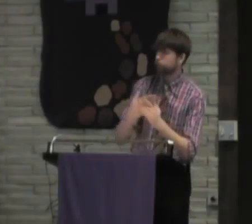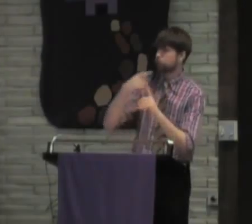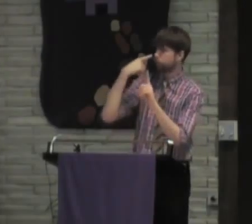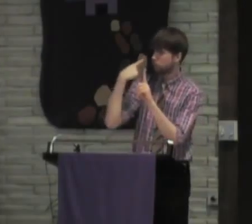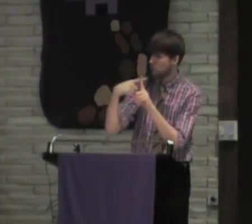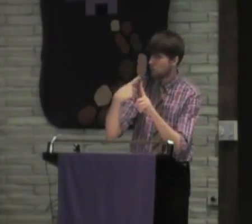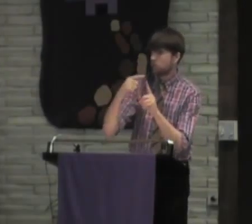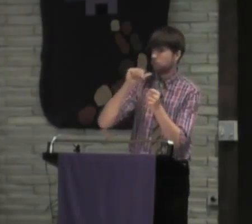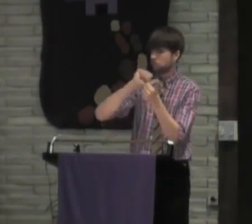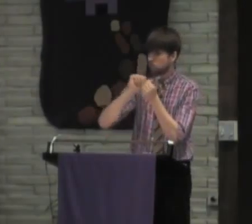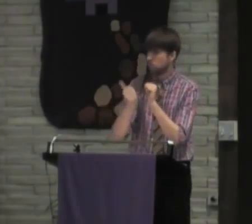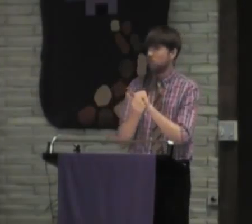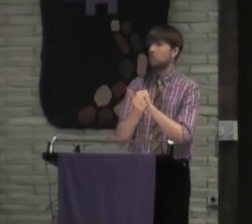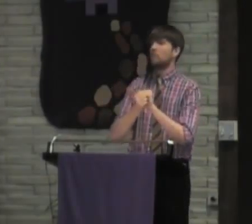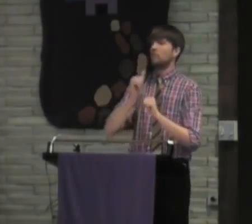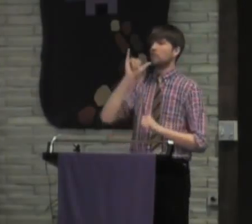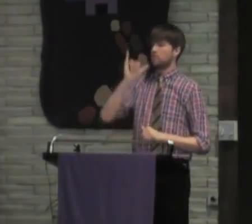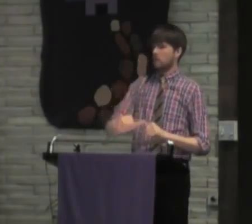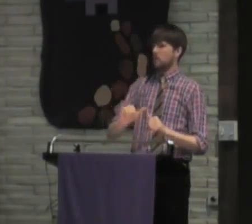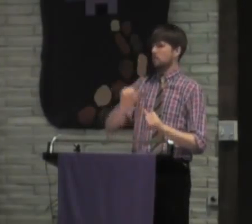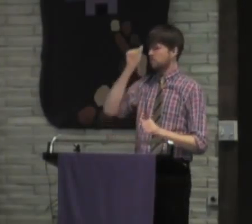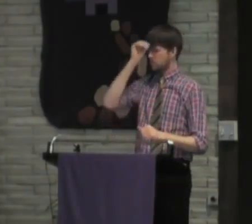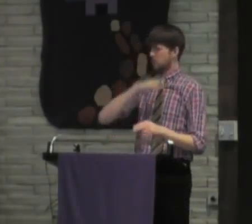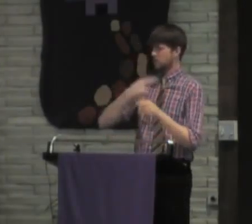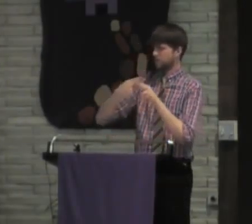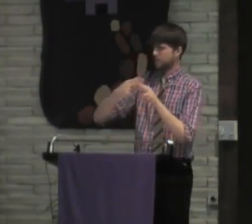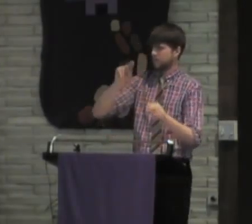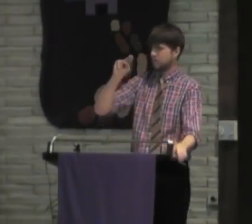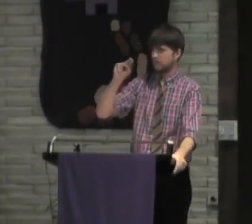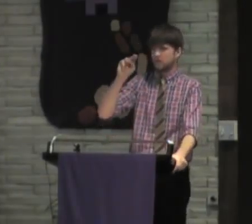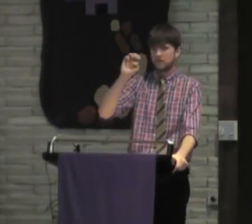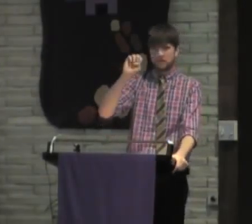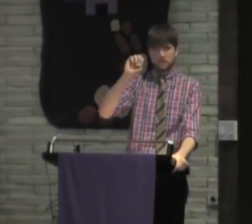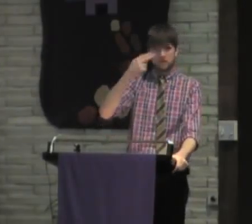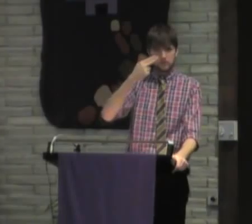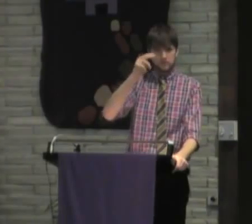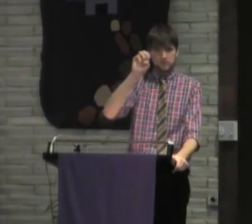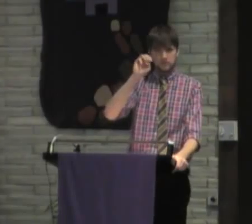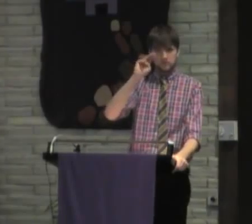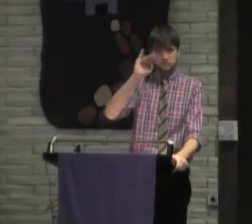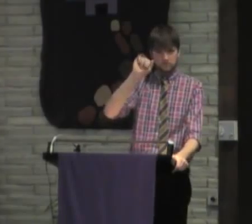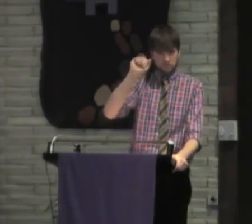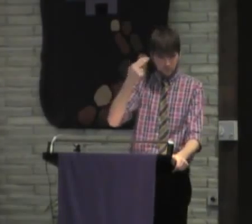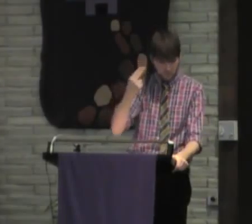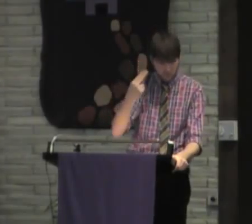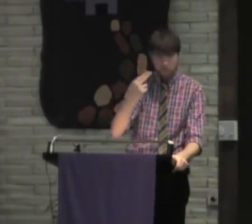we have a good example of positive change that comes from a man named